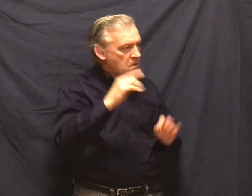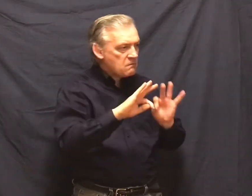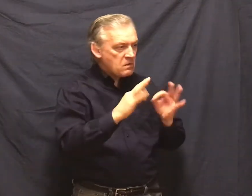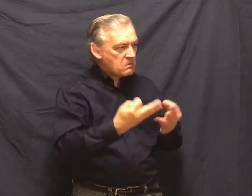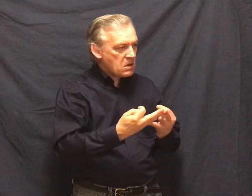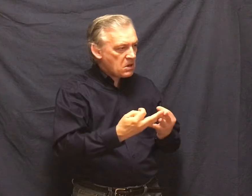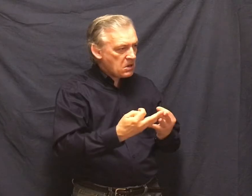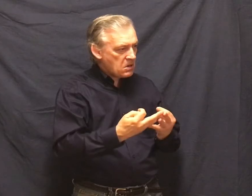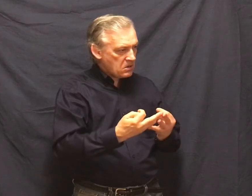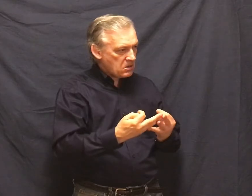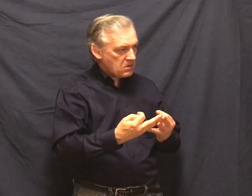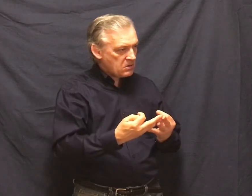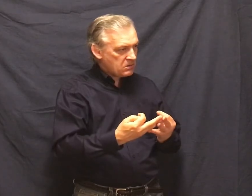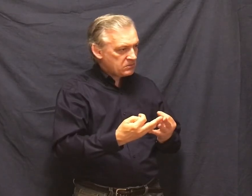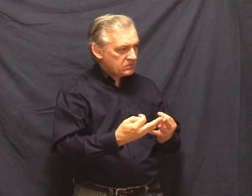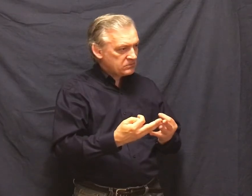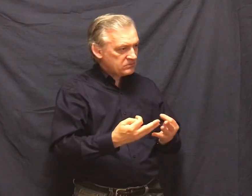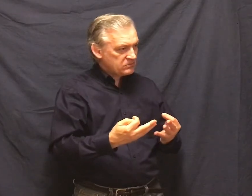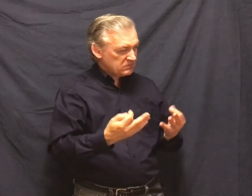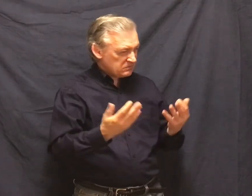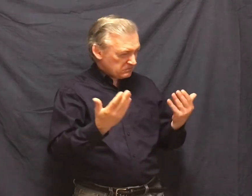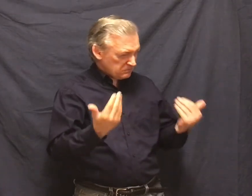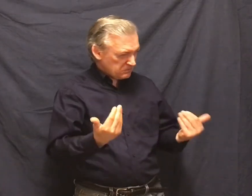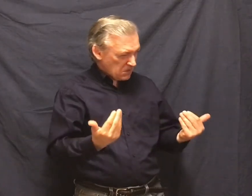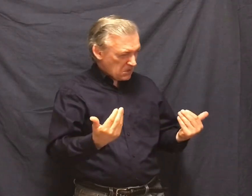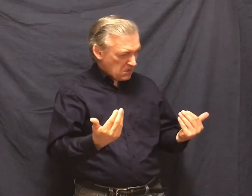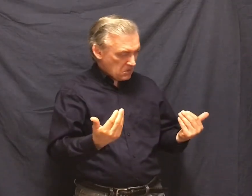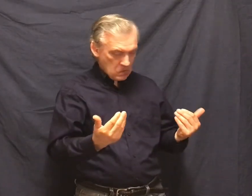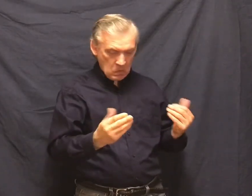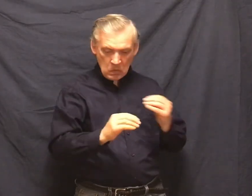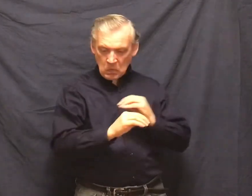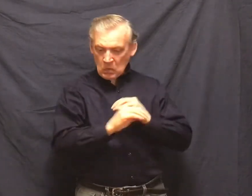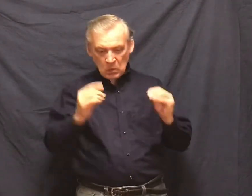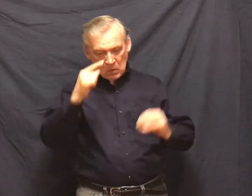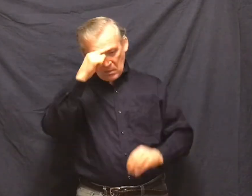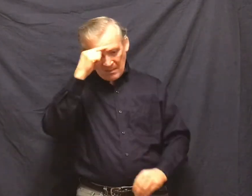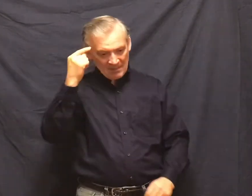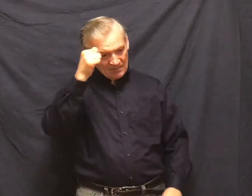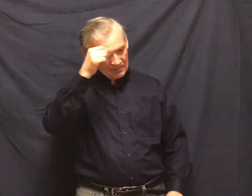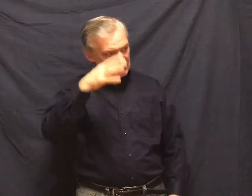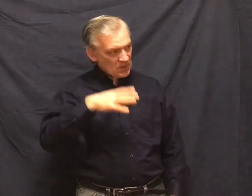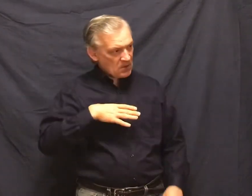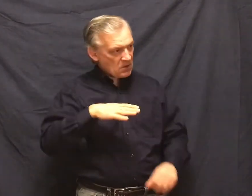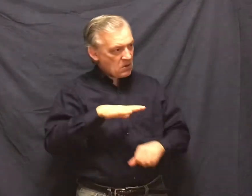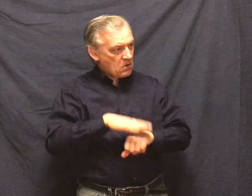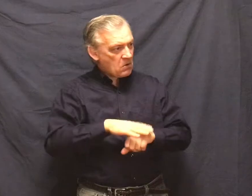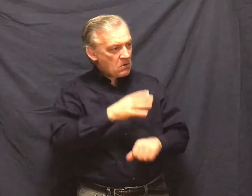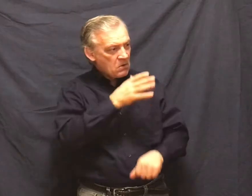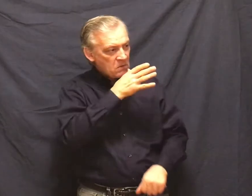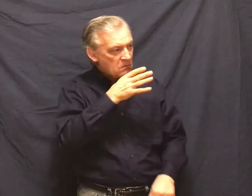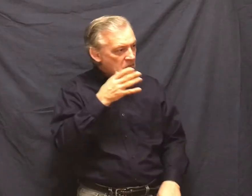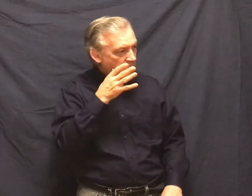And now there ain't a colored man on this ranch. And there's just one family in Soledad.